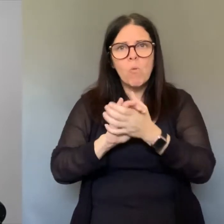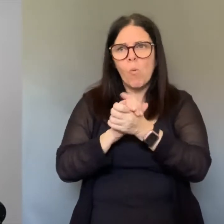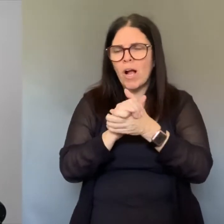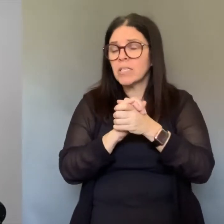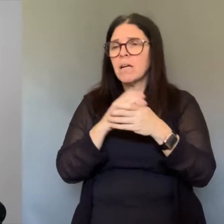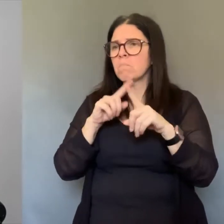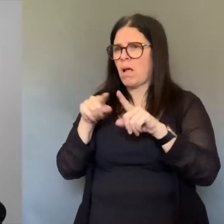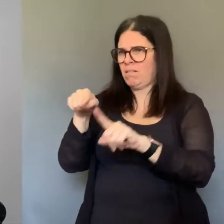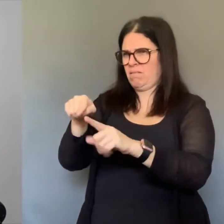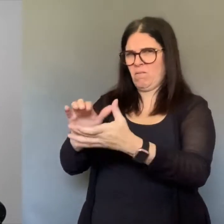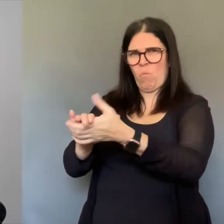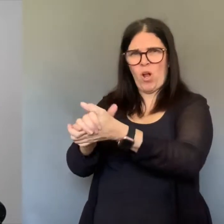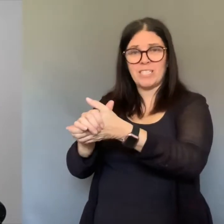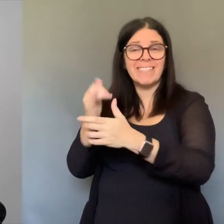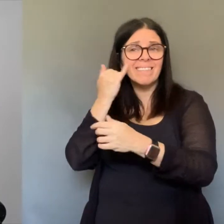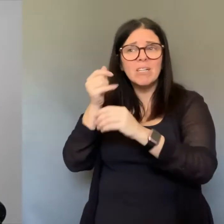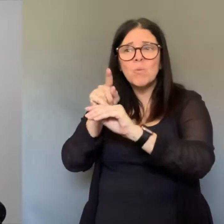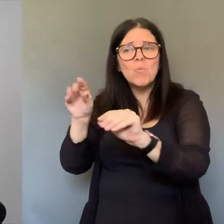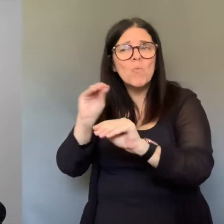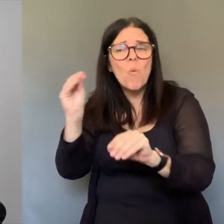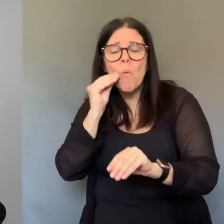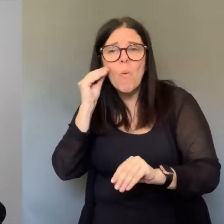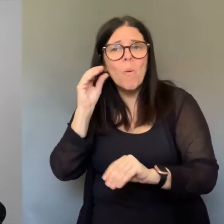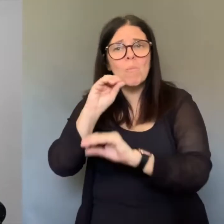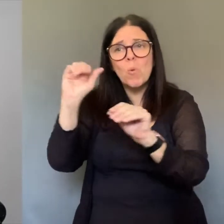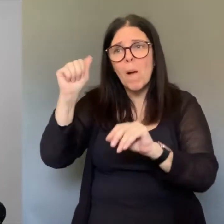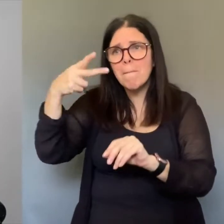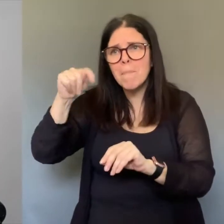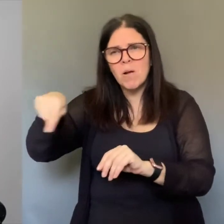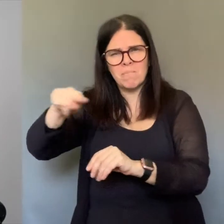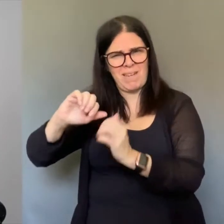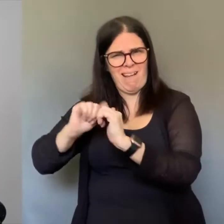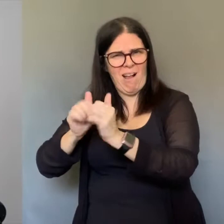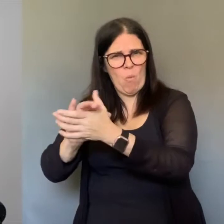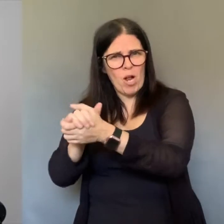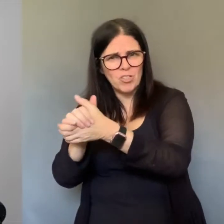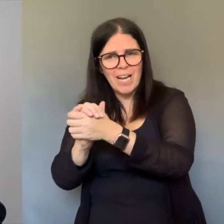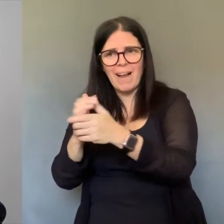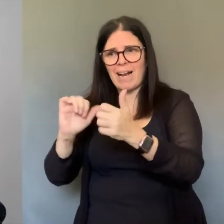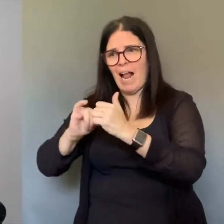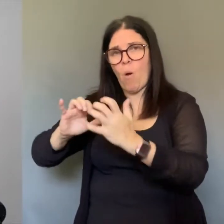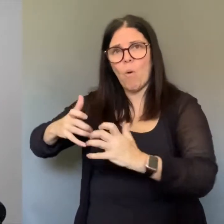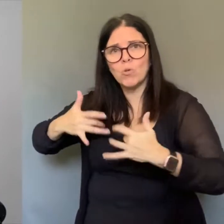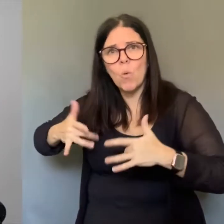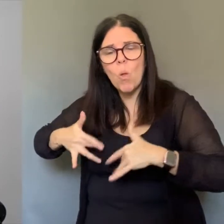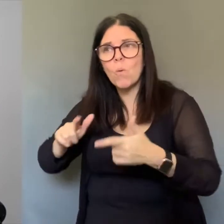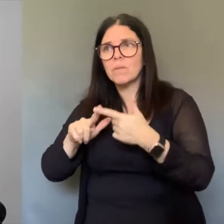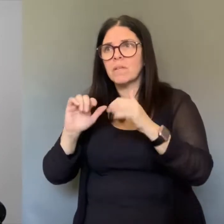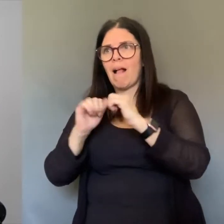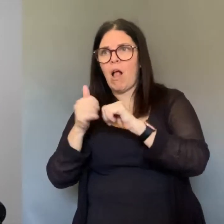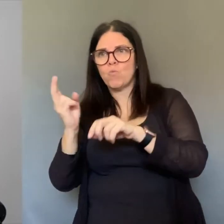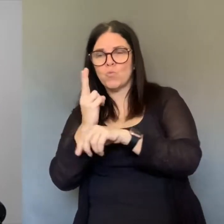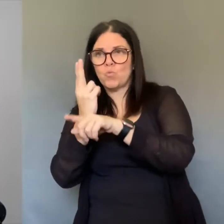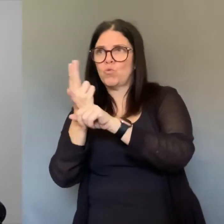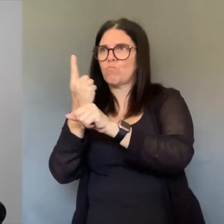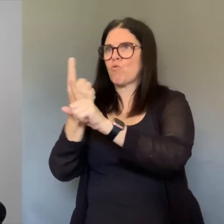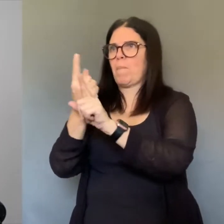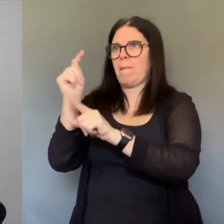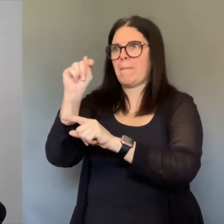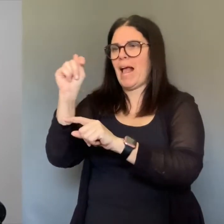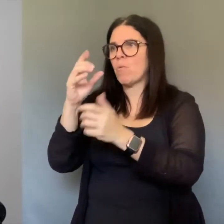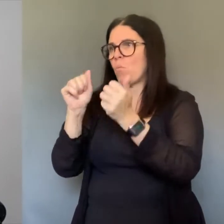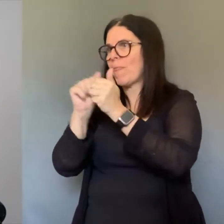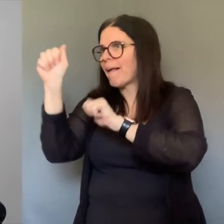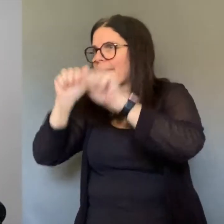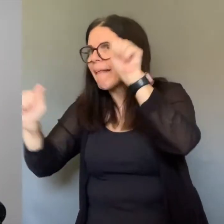to practice hygiene and access to facilities. People who are homeless are usually not able to wash their hands, regularly shower or